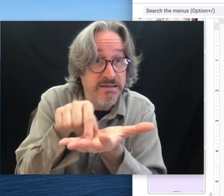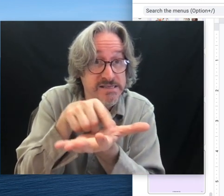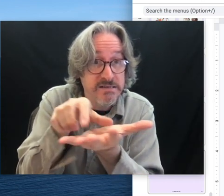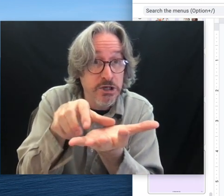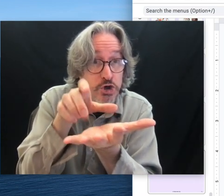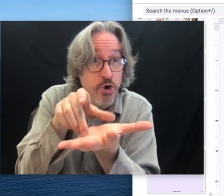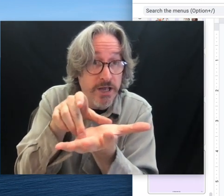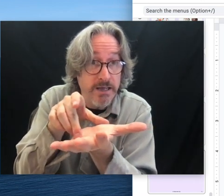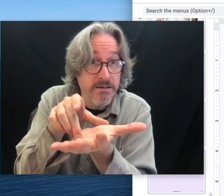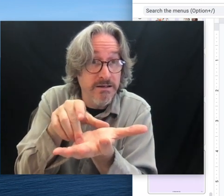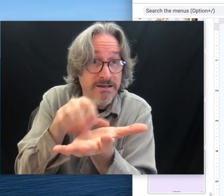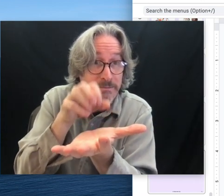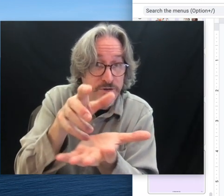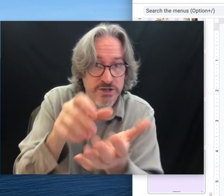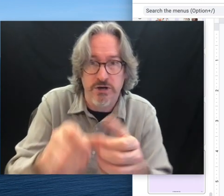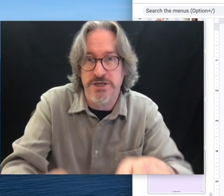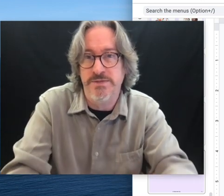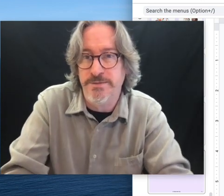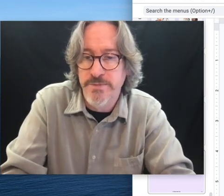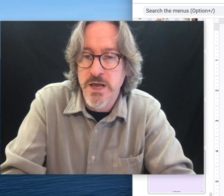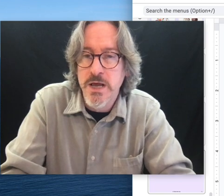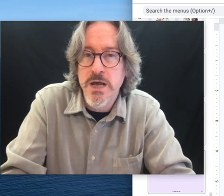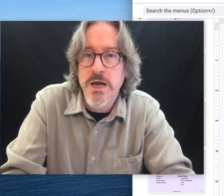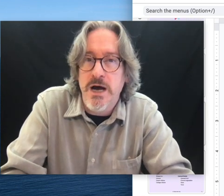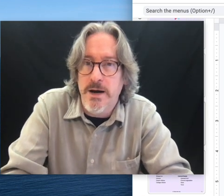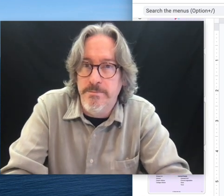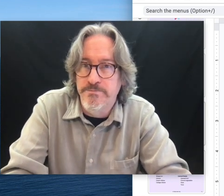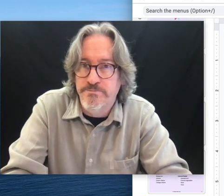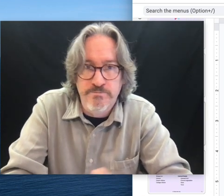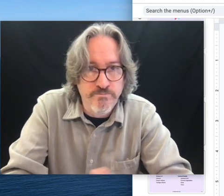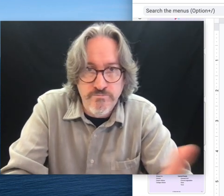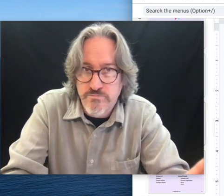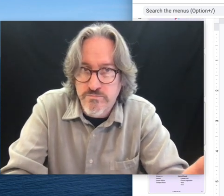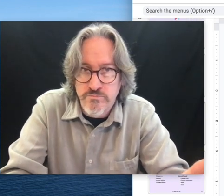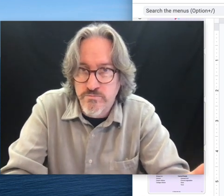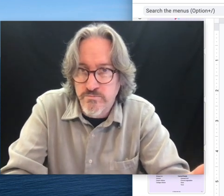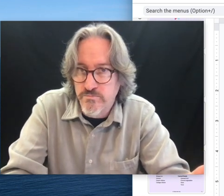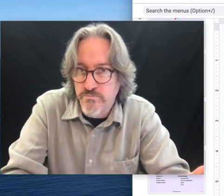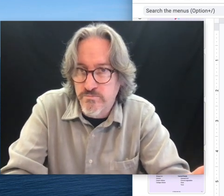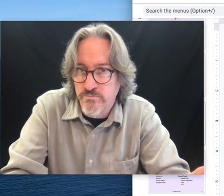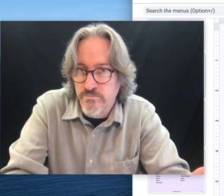build this cookie and put the chocolate chips in.